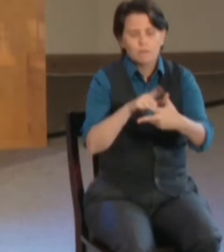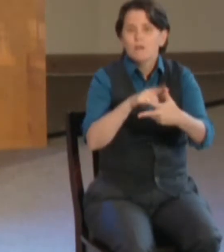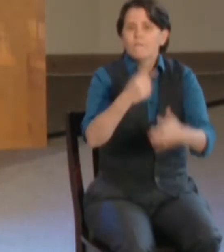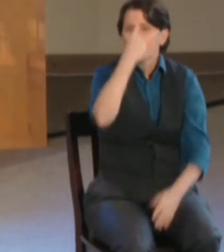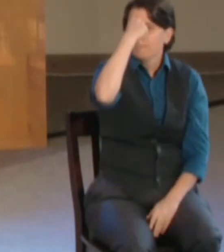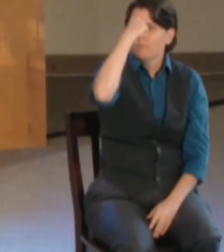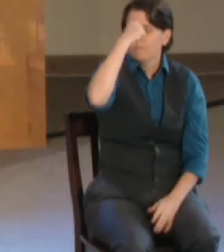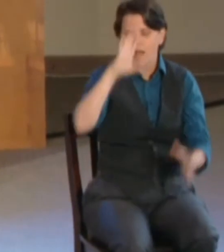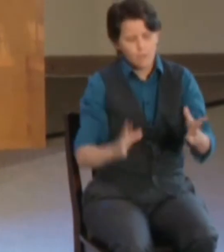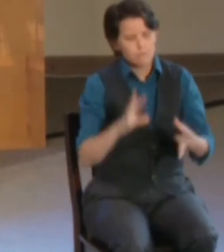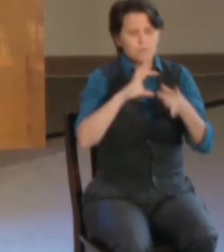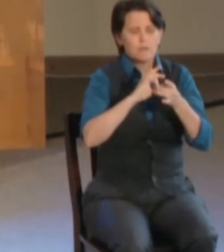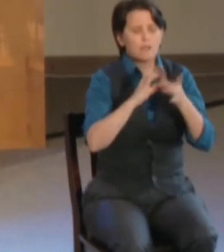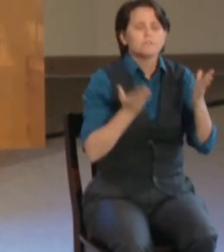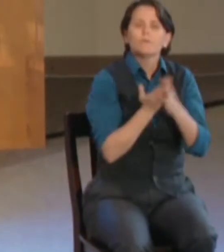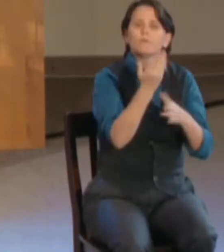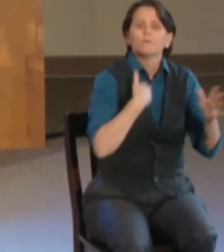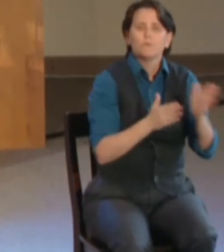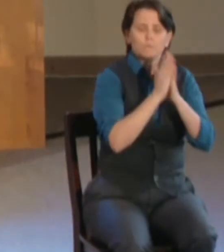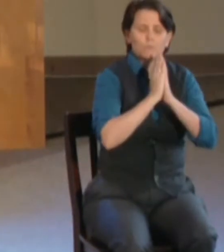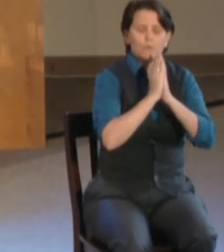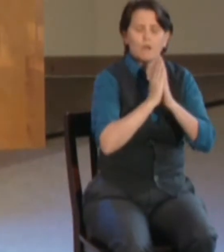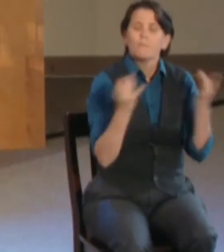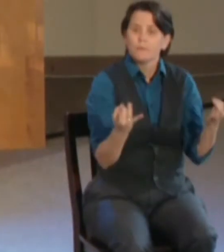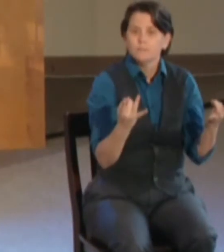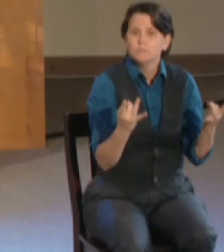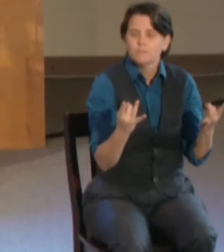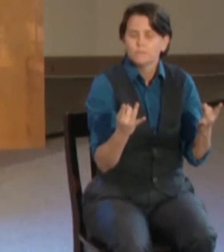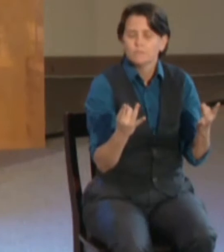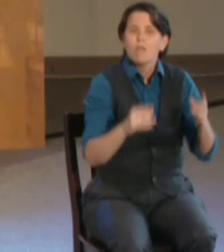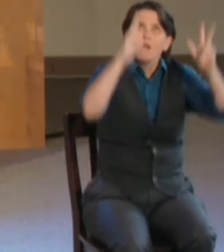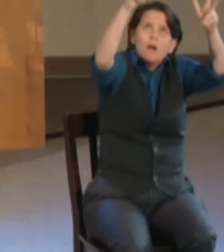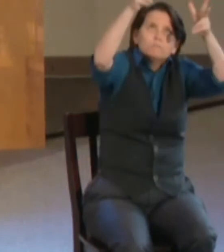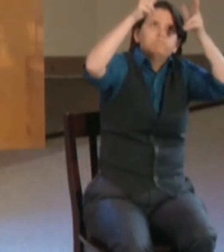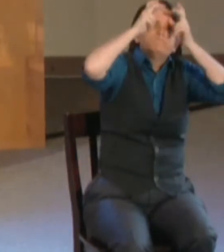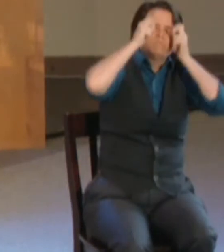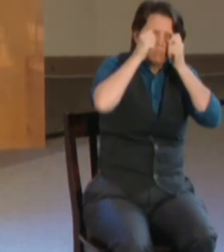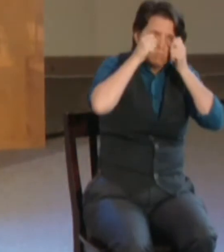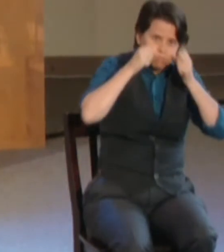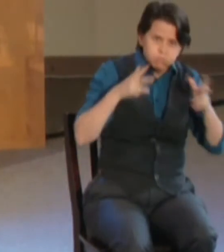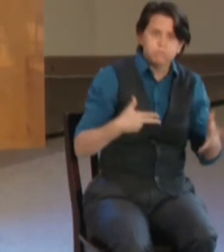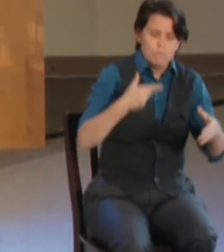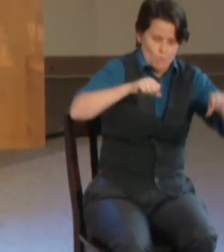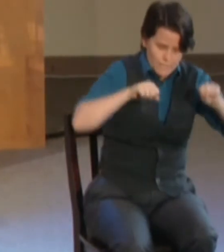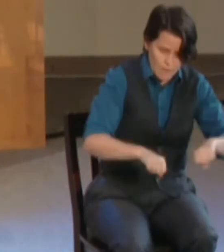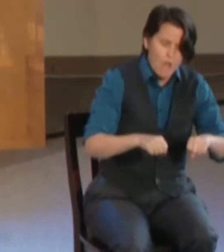our highest self through prayer and meditation, to receive those downloads which give us the thoughts to